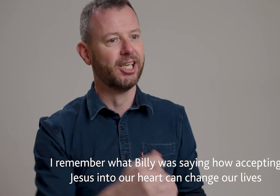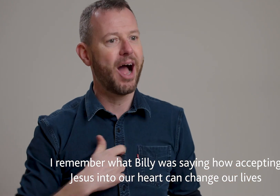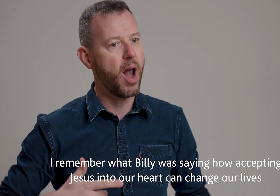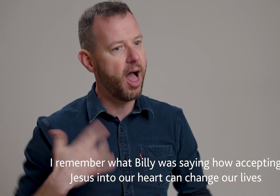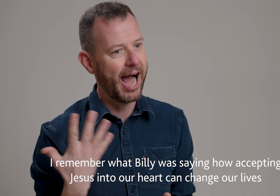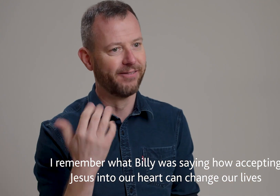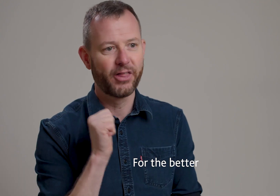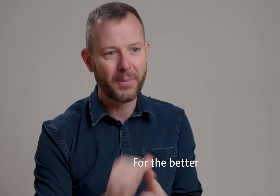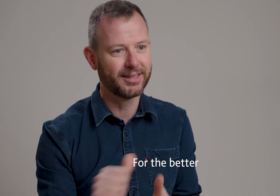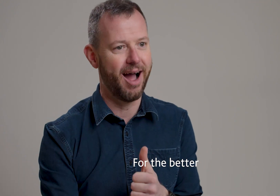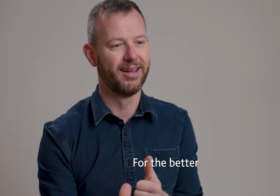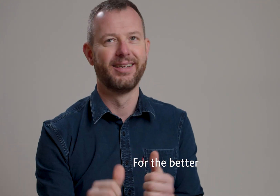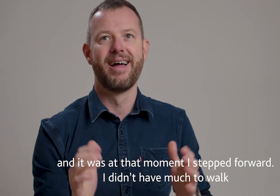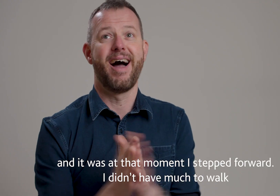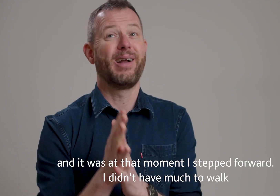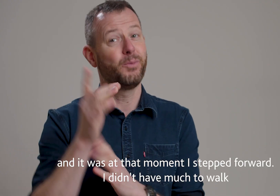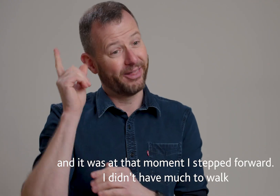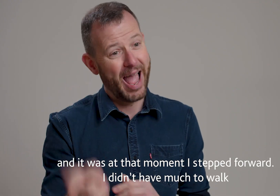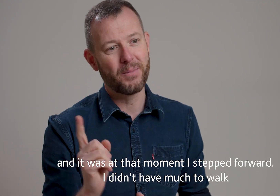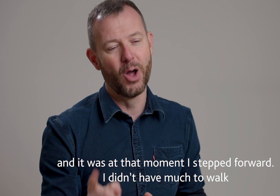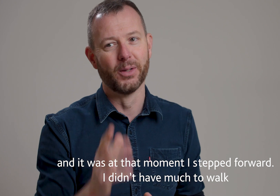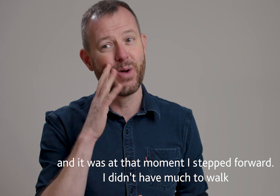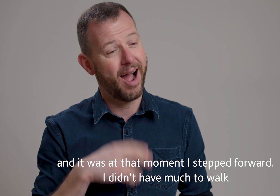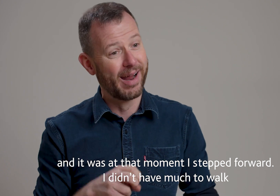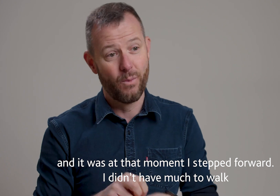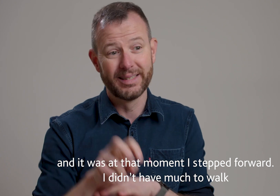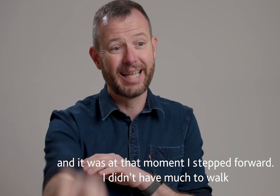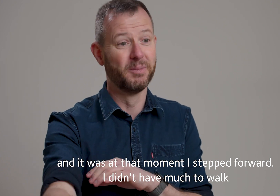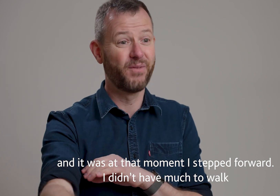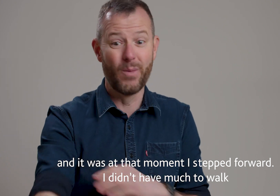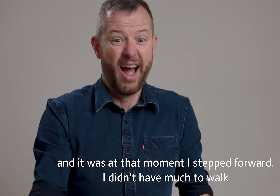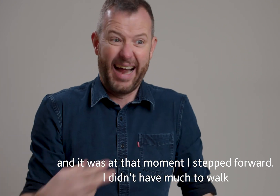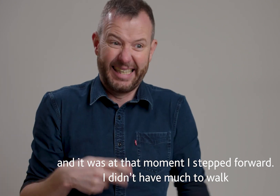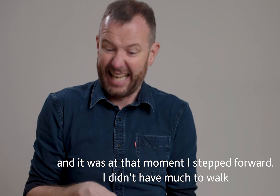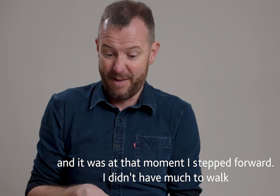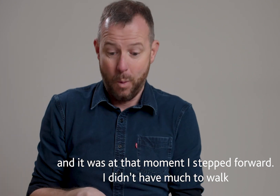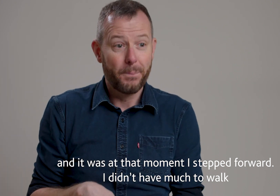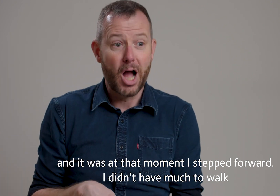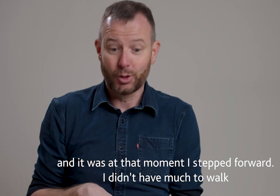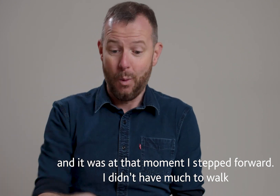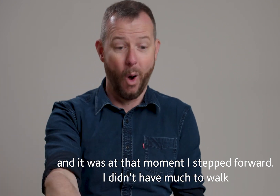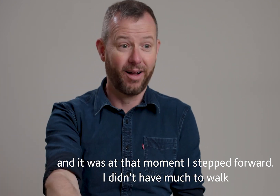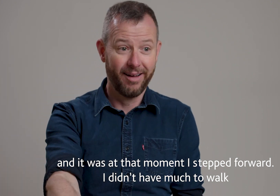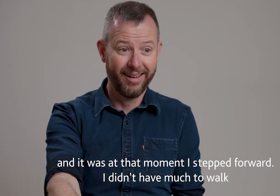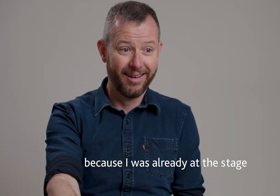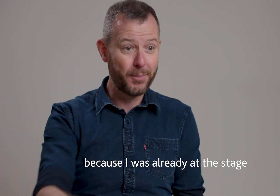our lives together. And for that number, for I just thought I did not to walk, but I